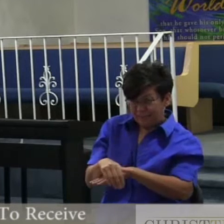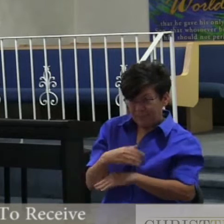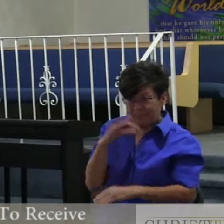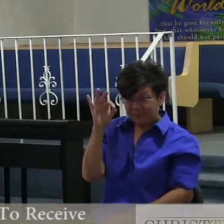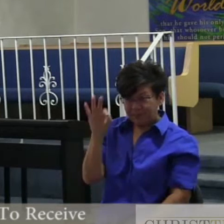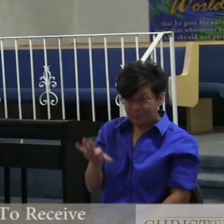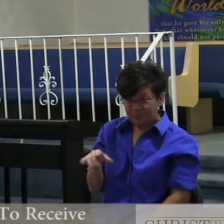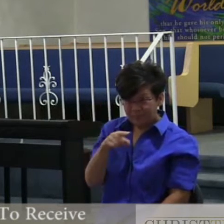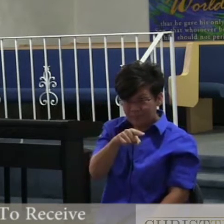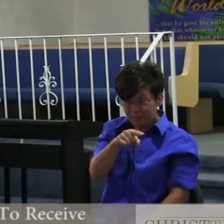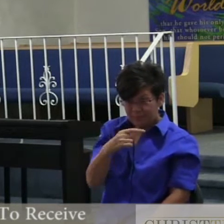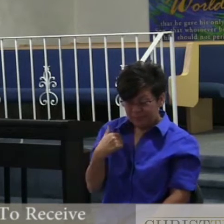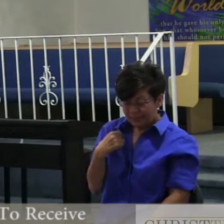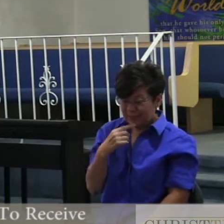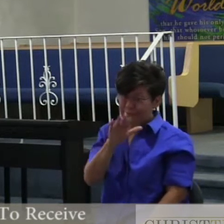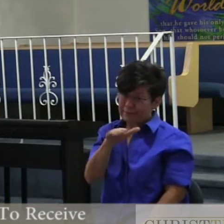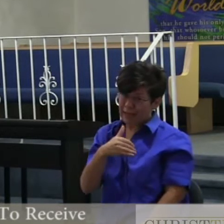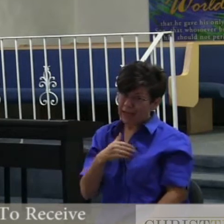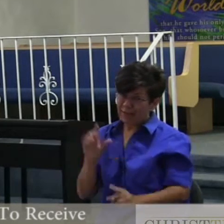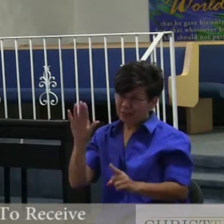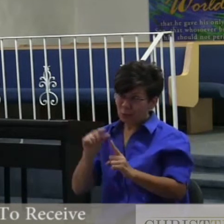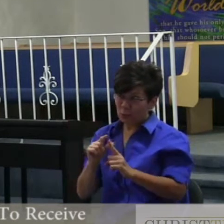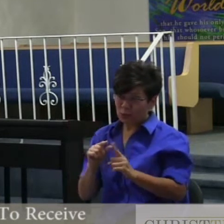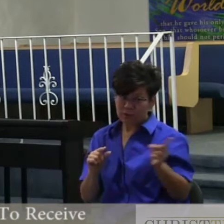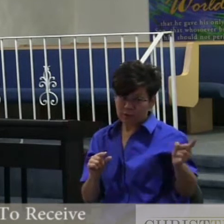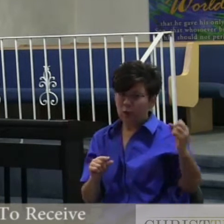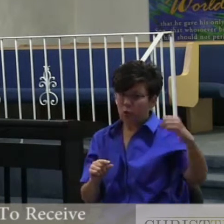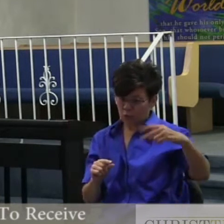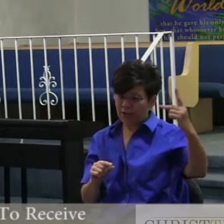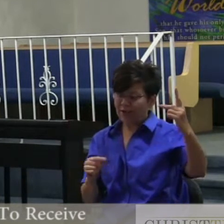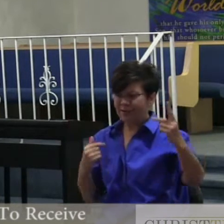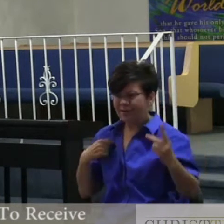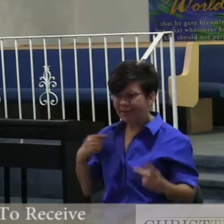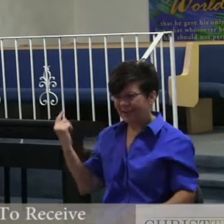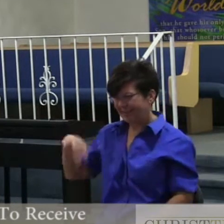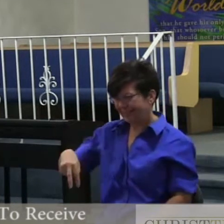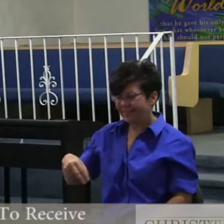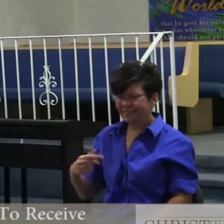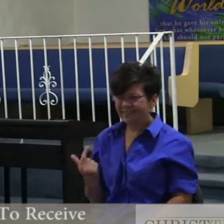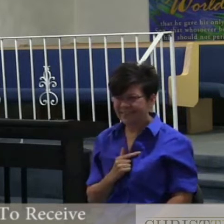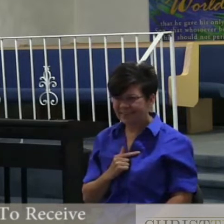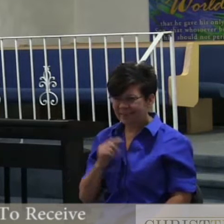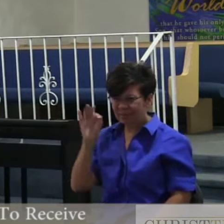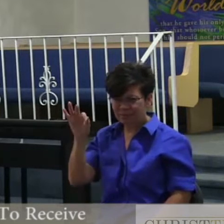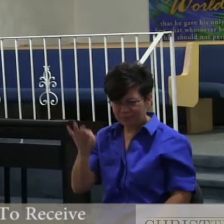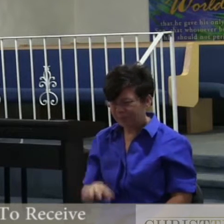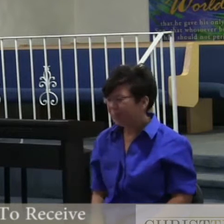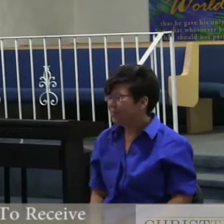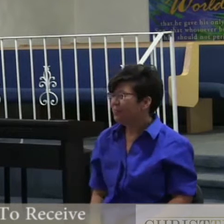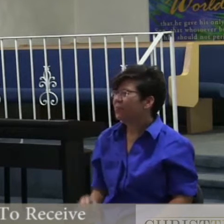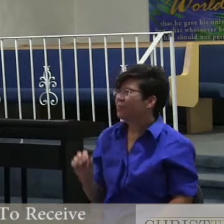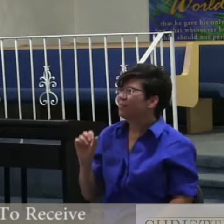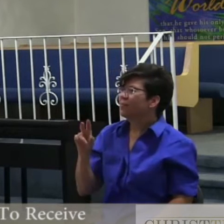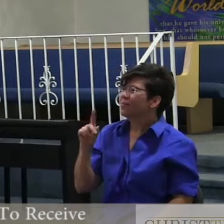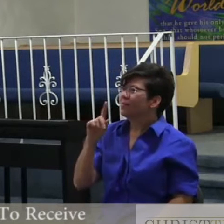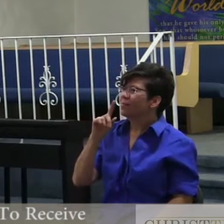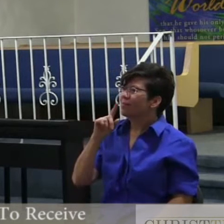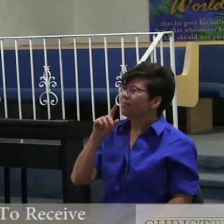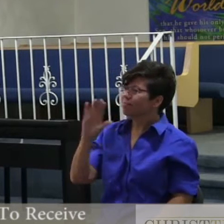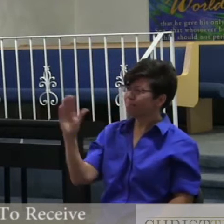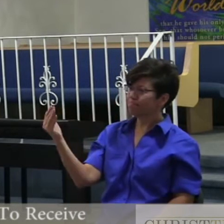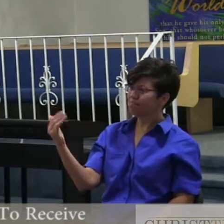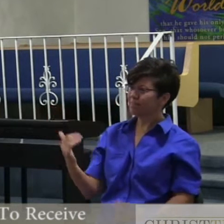that I had a word from the Lord. And he said, okay, so that's why I'm up today. Okay, it seems